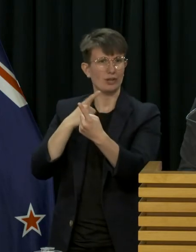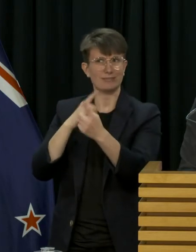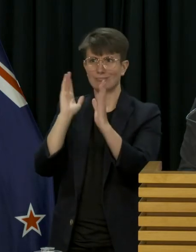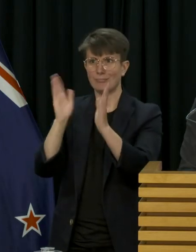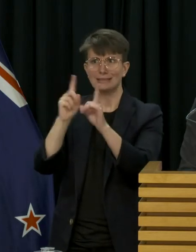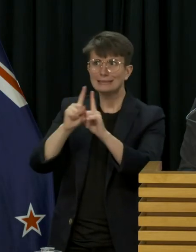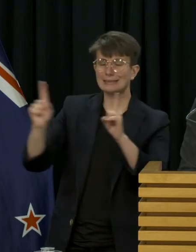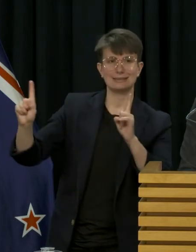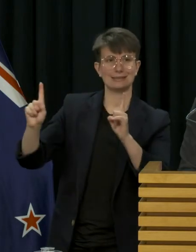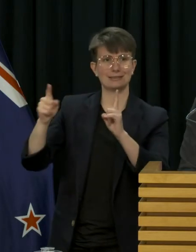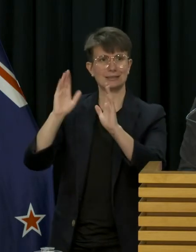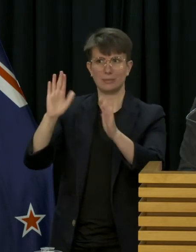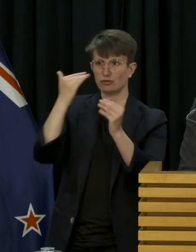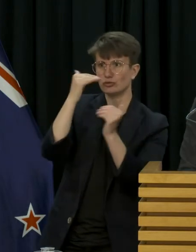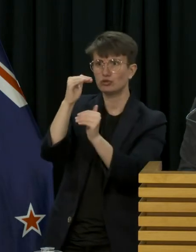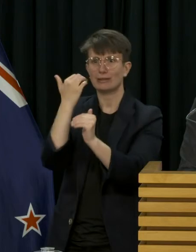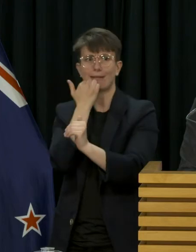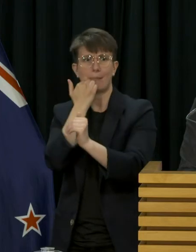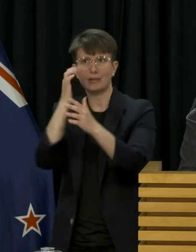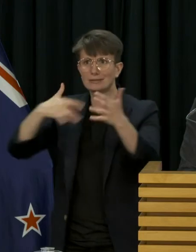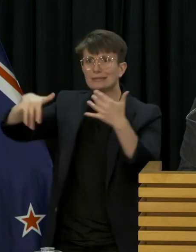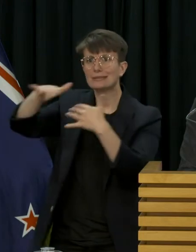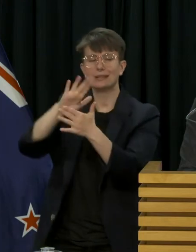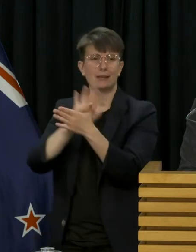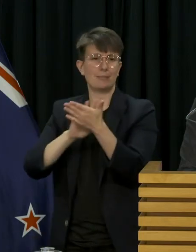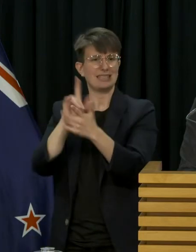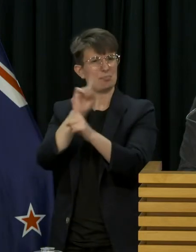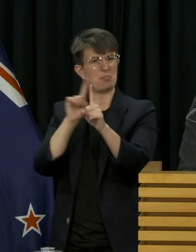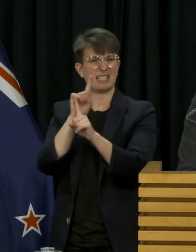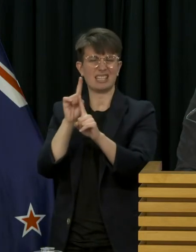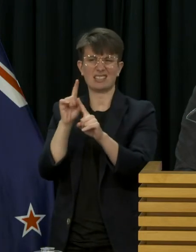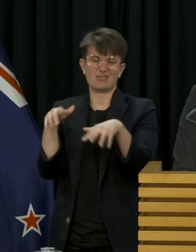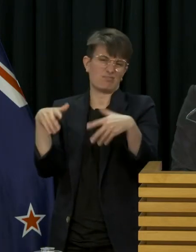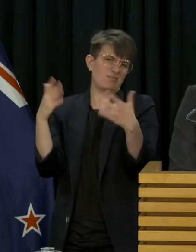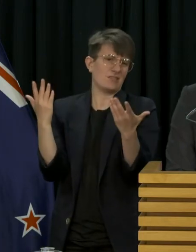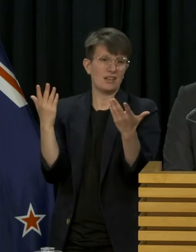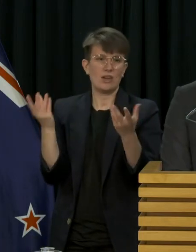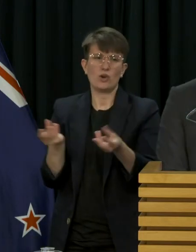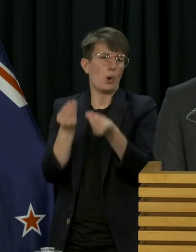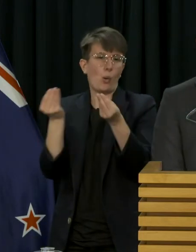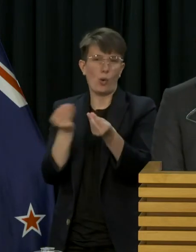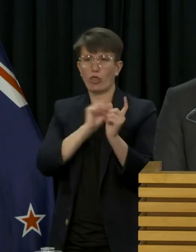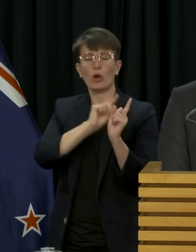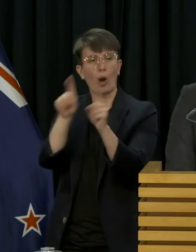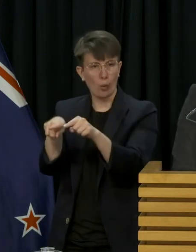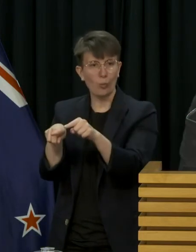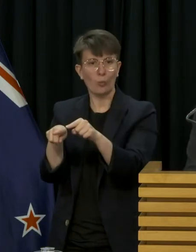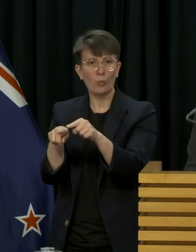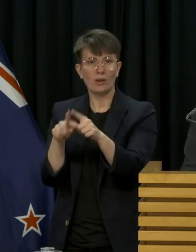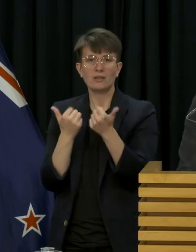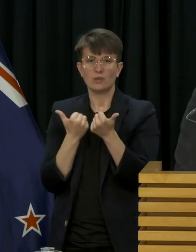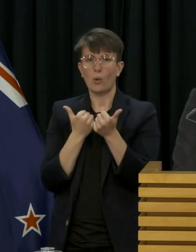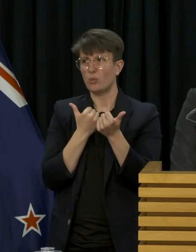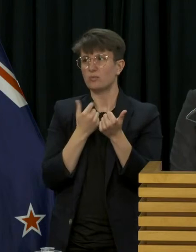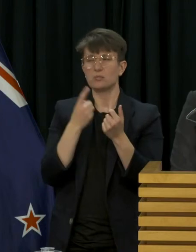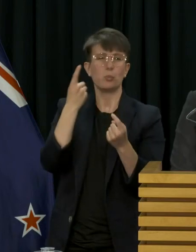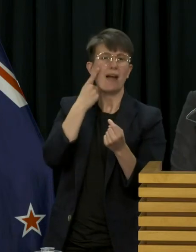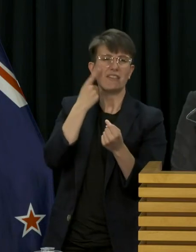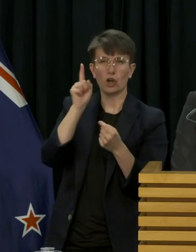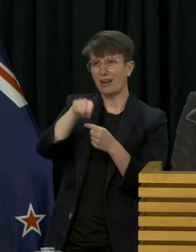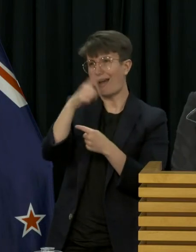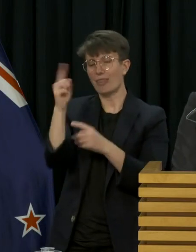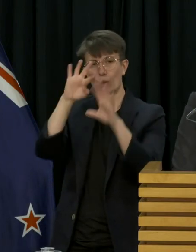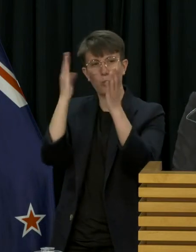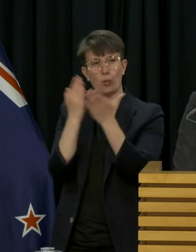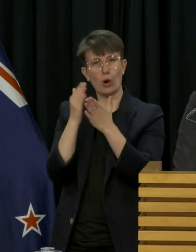And having read some of the reports around some of those foreign affairs meetings that are occurring between leaders at present, they are very limited. They are very